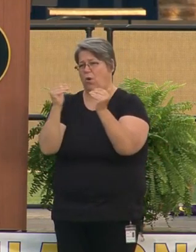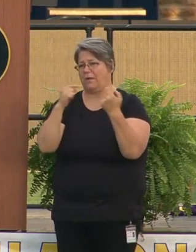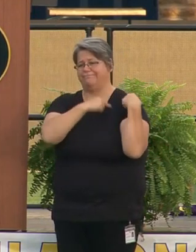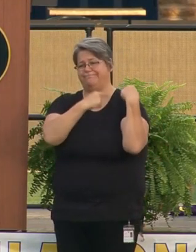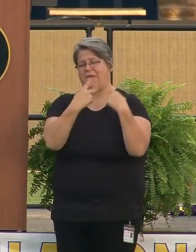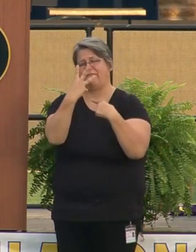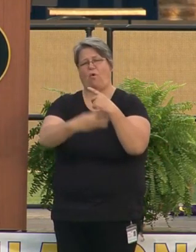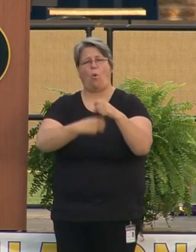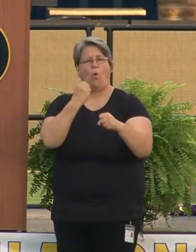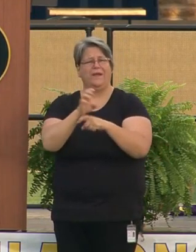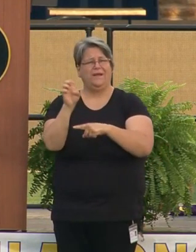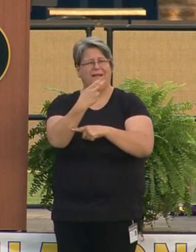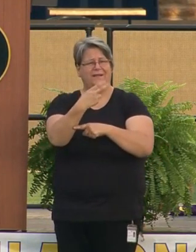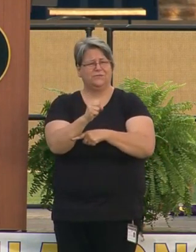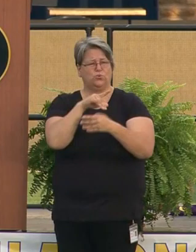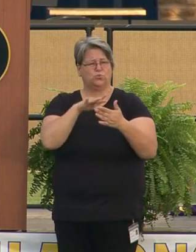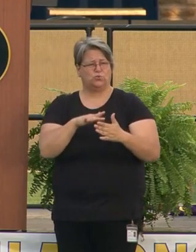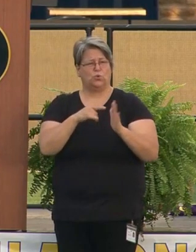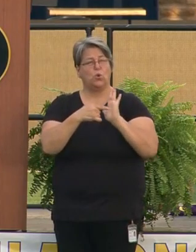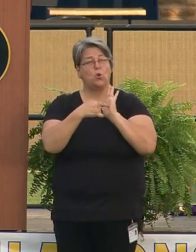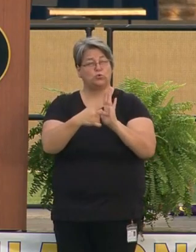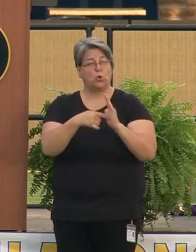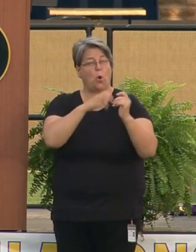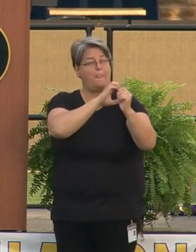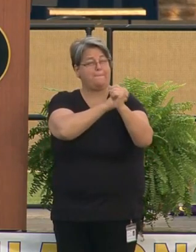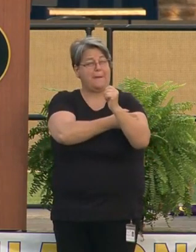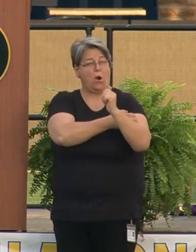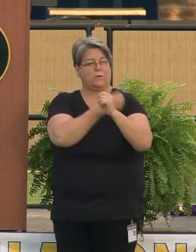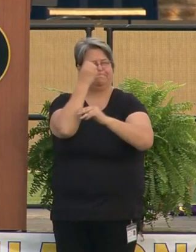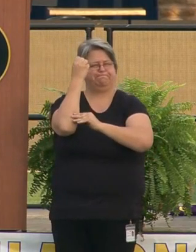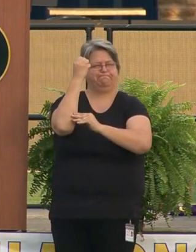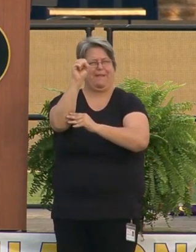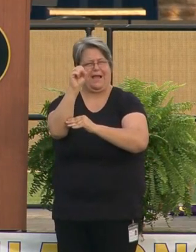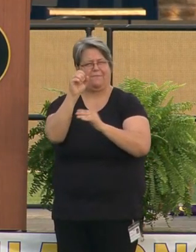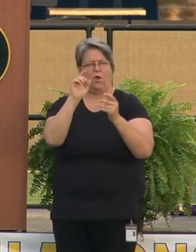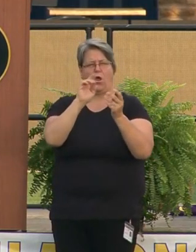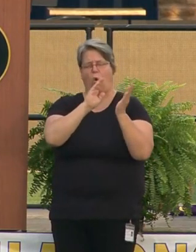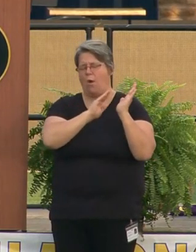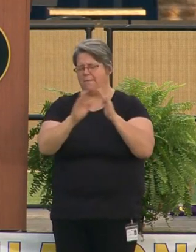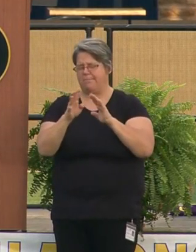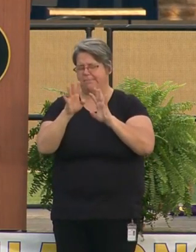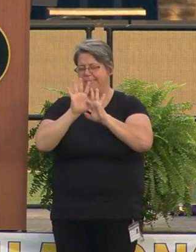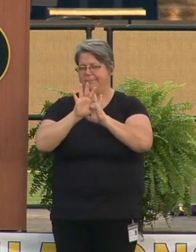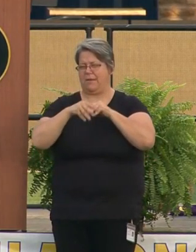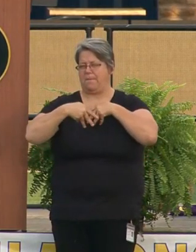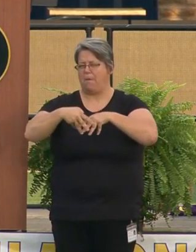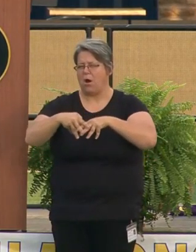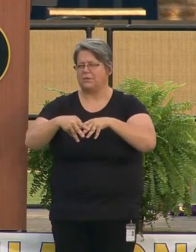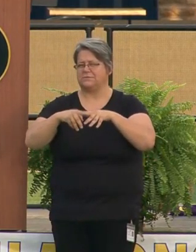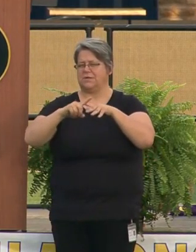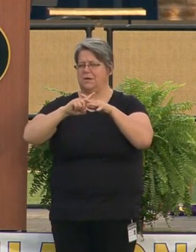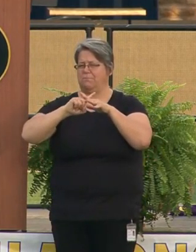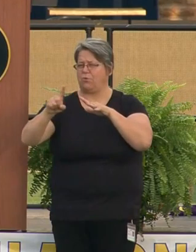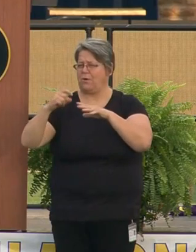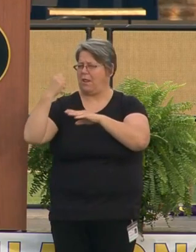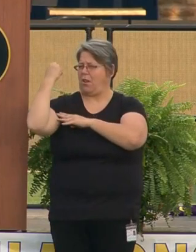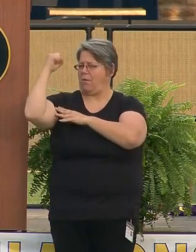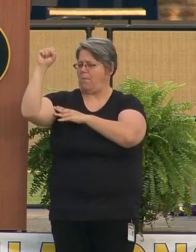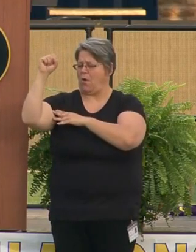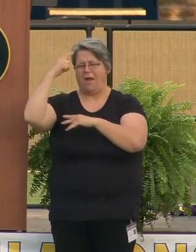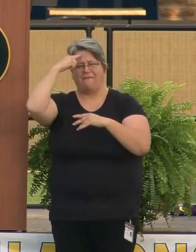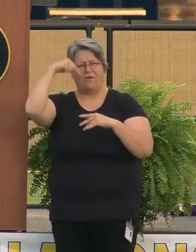4 years, East students have leveraged their power as youth activists by organizing protests, marches, and walkouts. The immense leadership